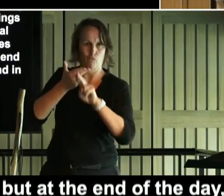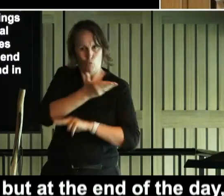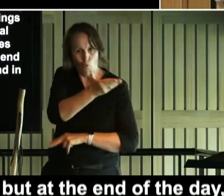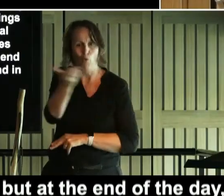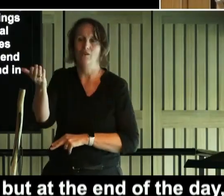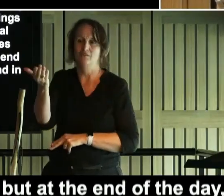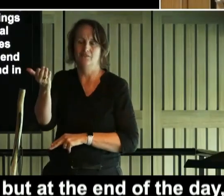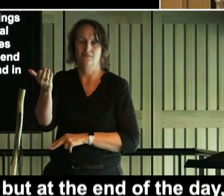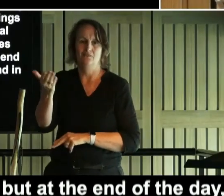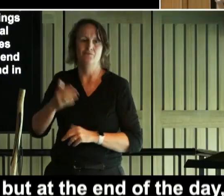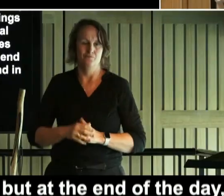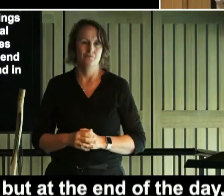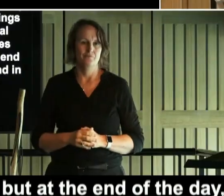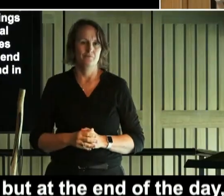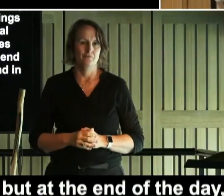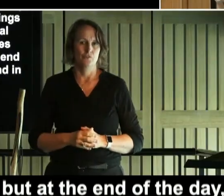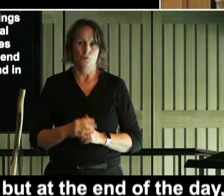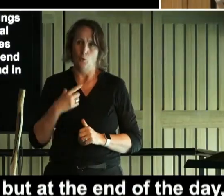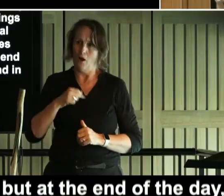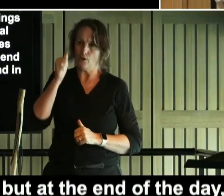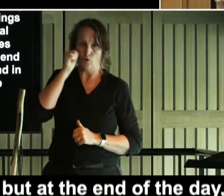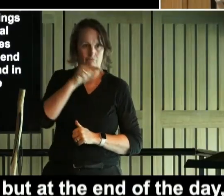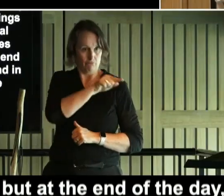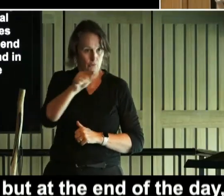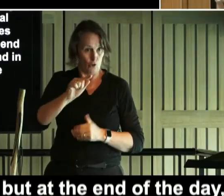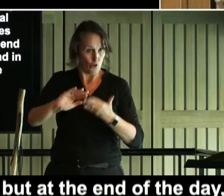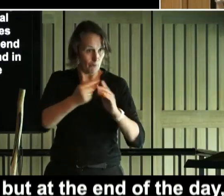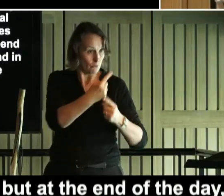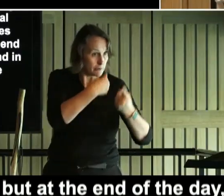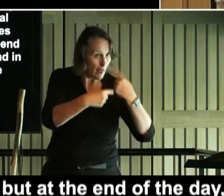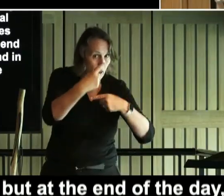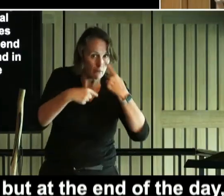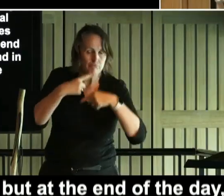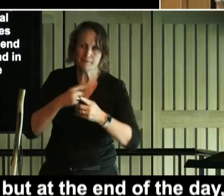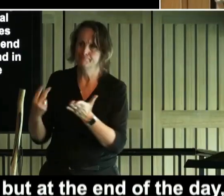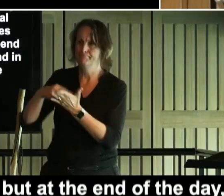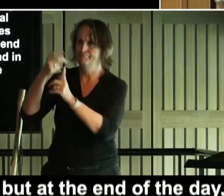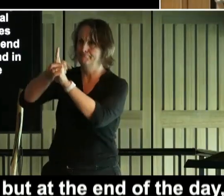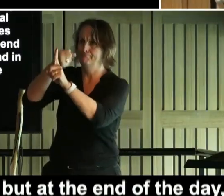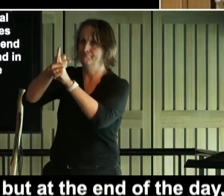for those voices and what the community feel is important.